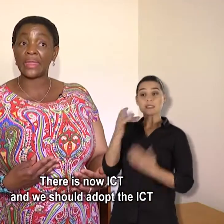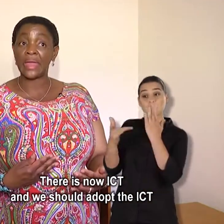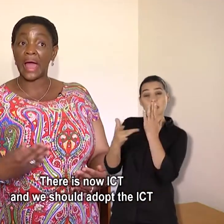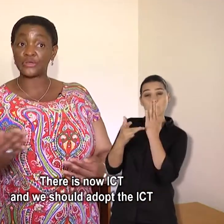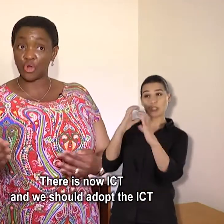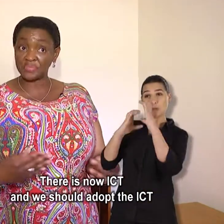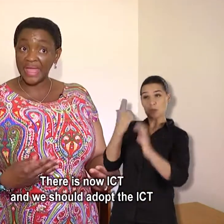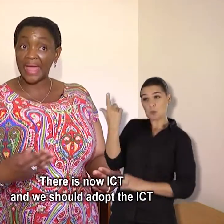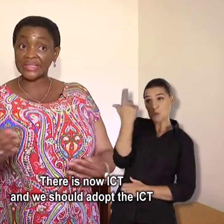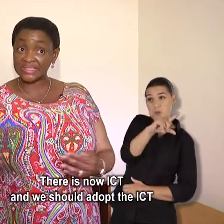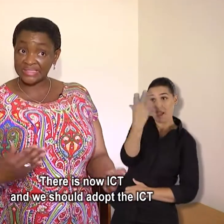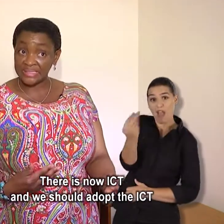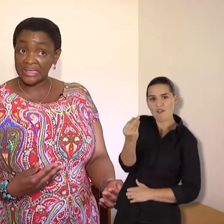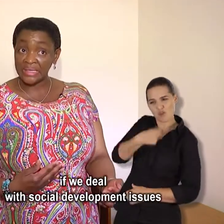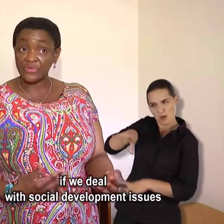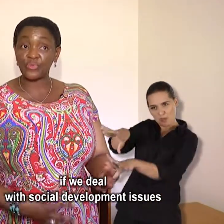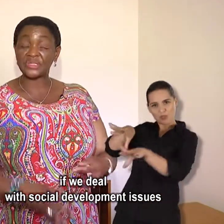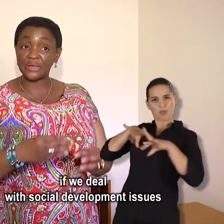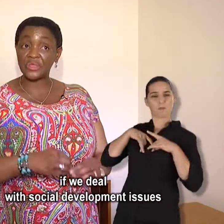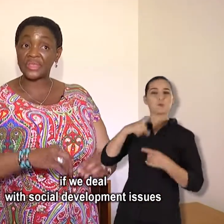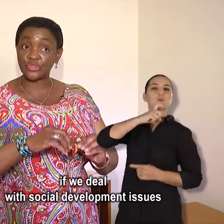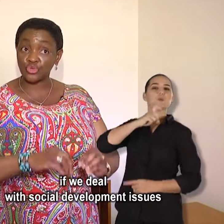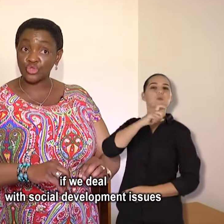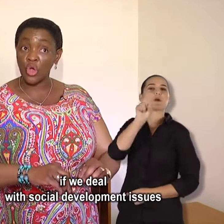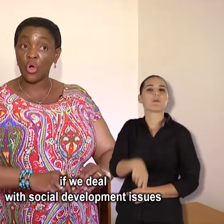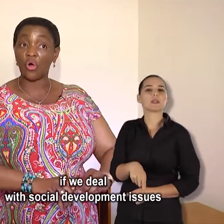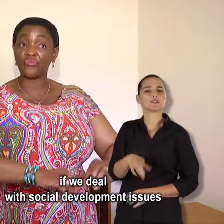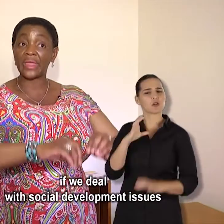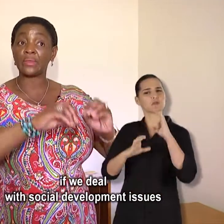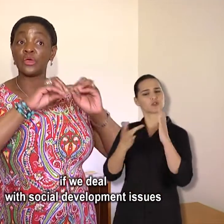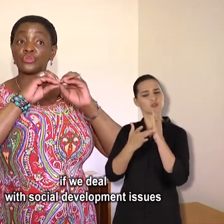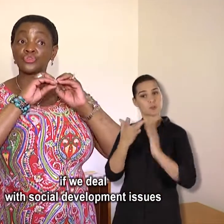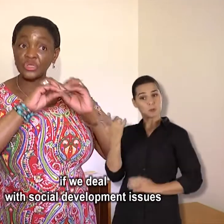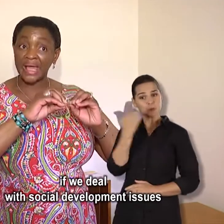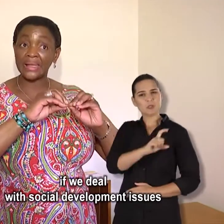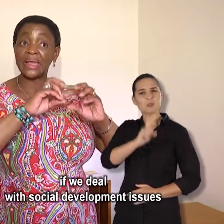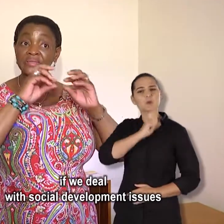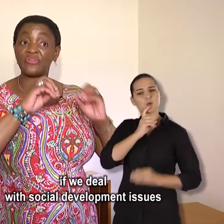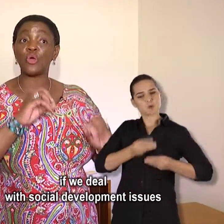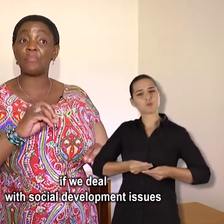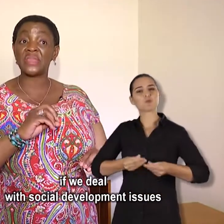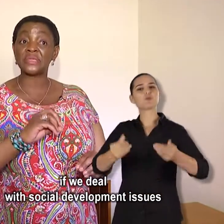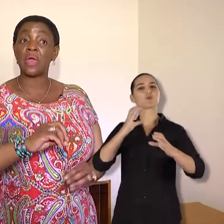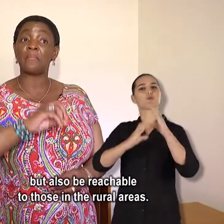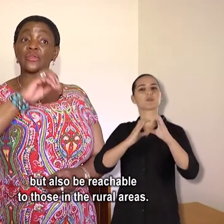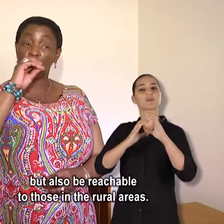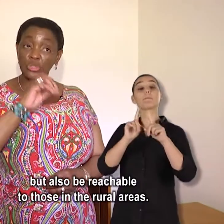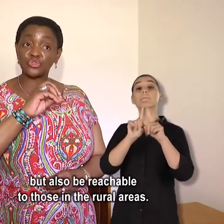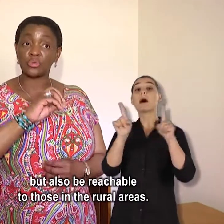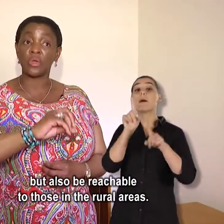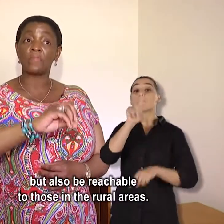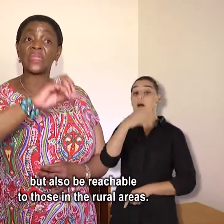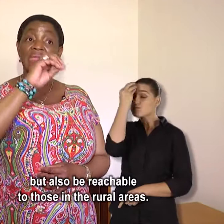also adopt ICT if we deal with the issues of social development,